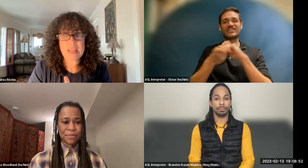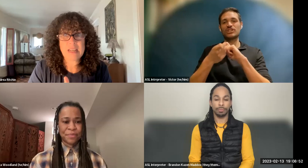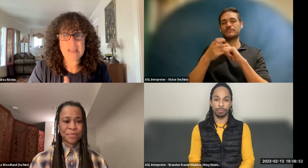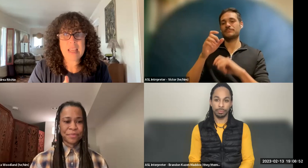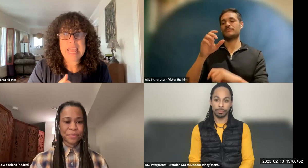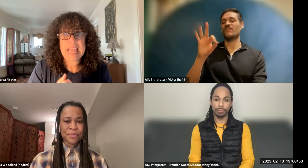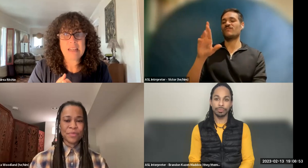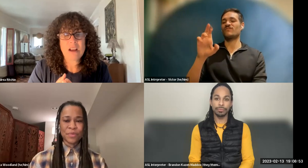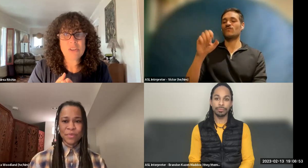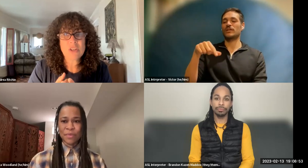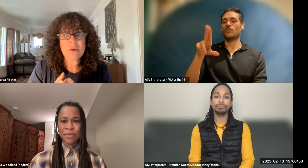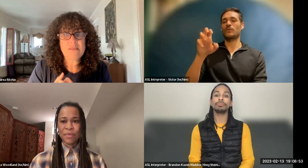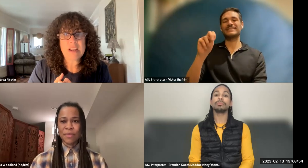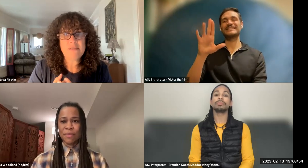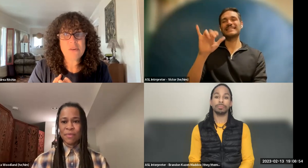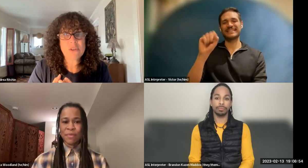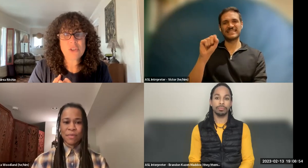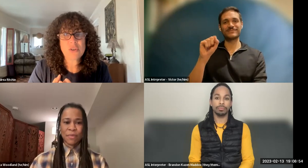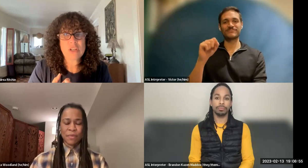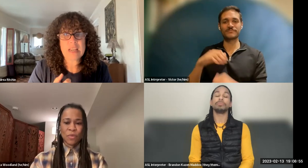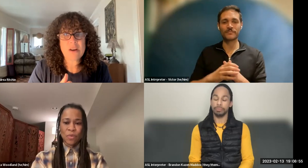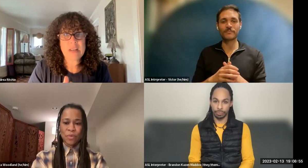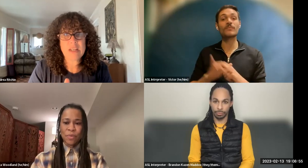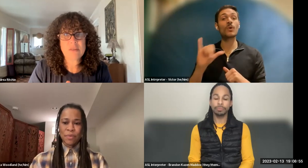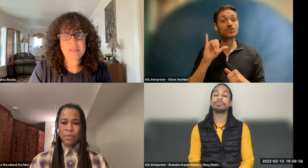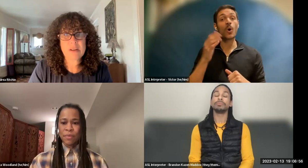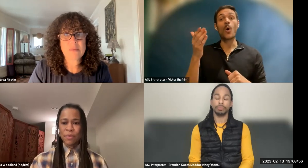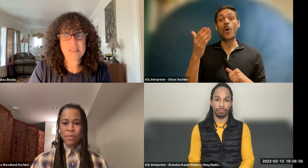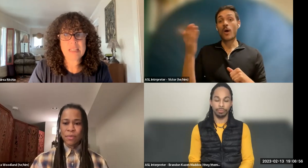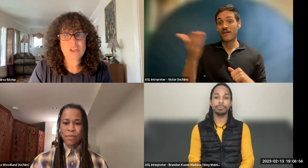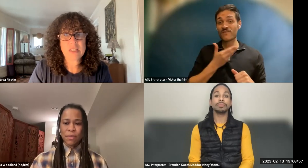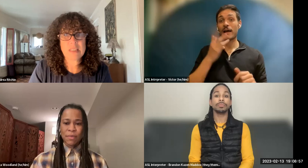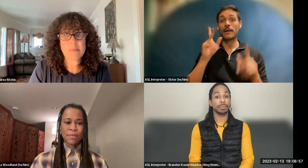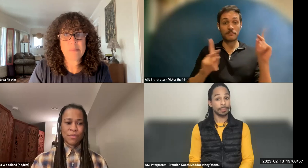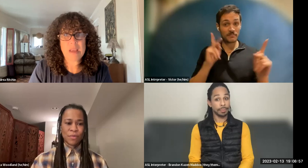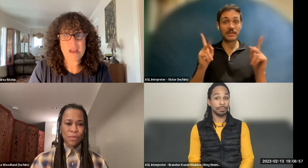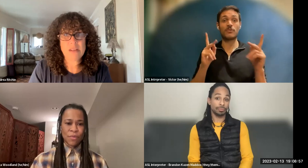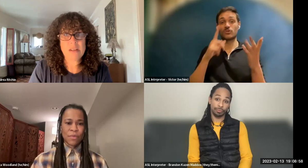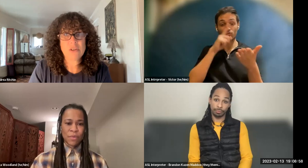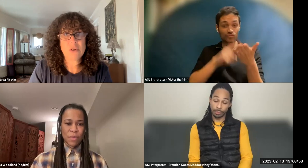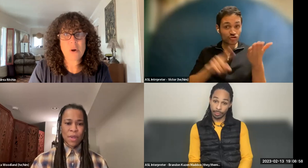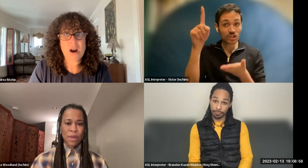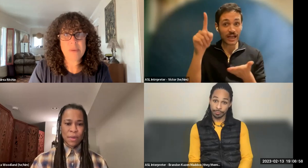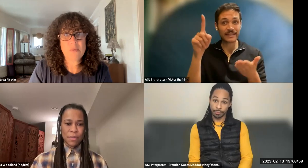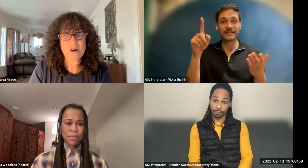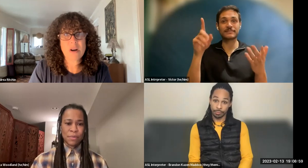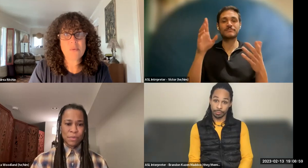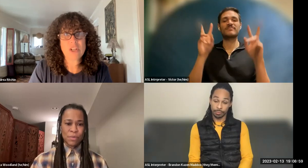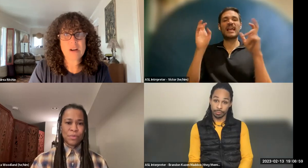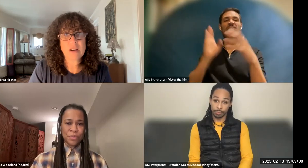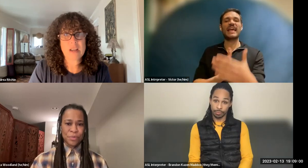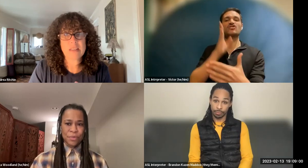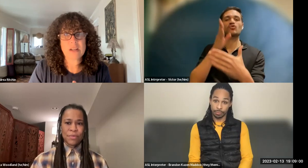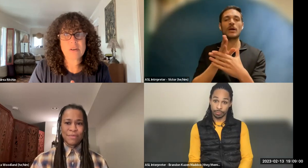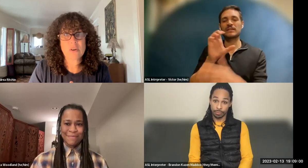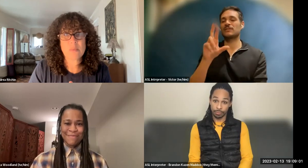network's website, and also invite folks to check out Interrupting Criminalization's Beyond Do No Harm network,